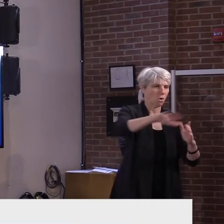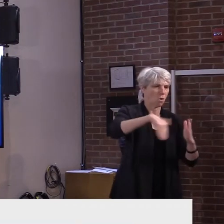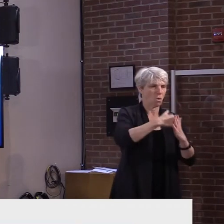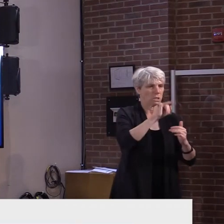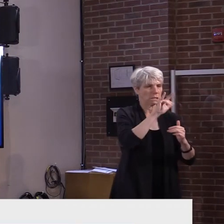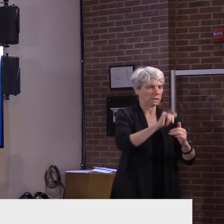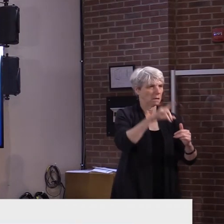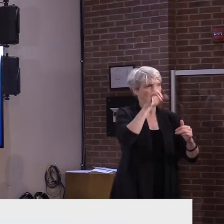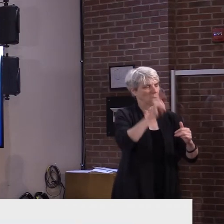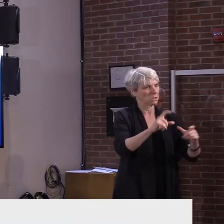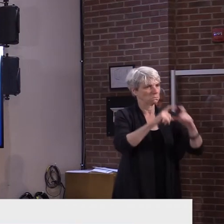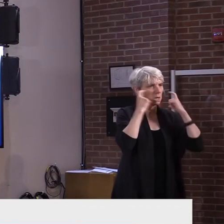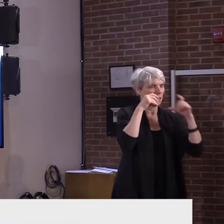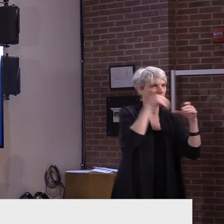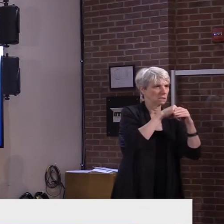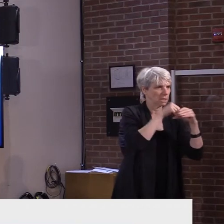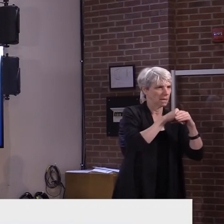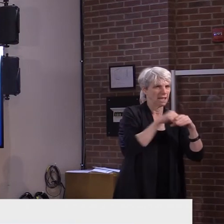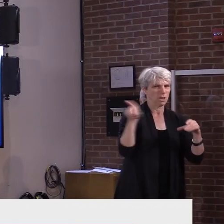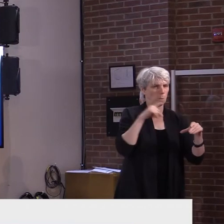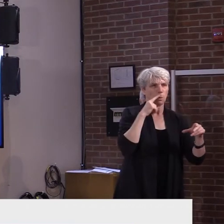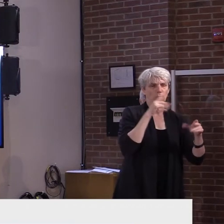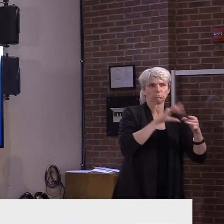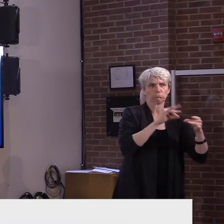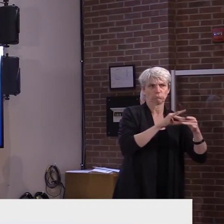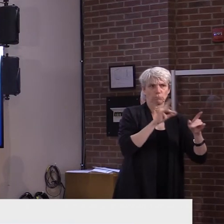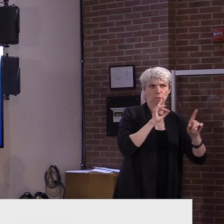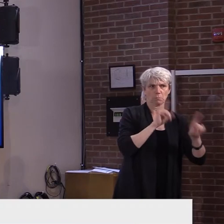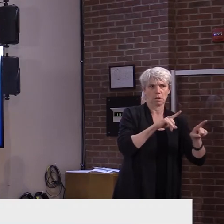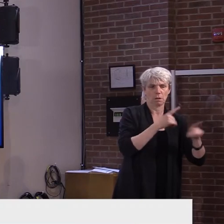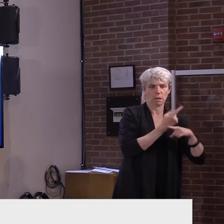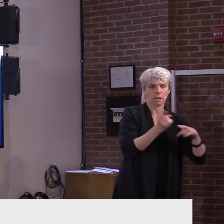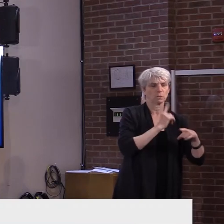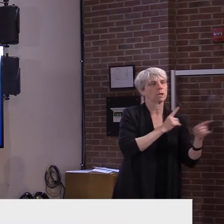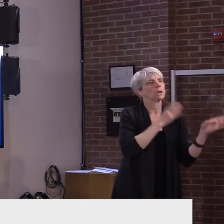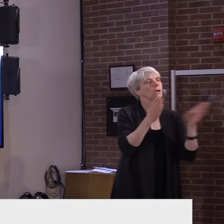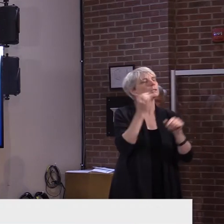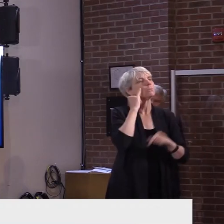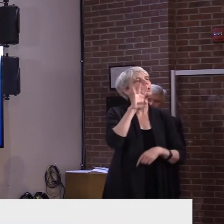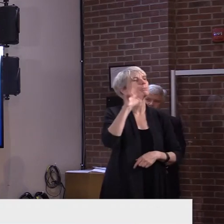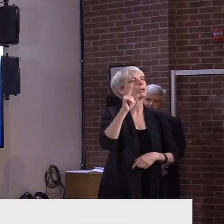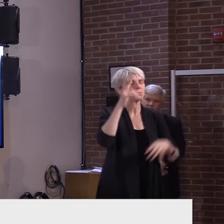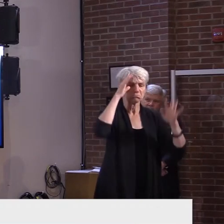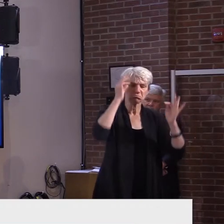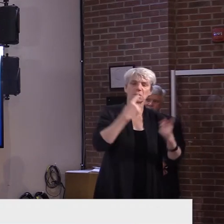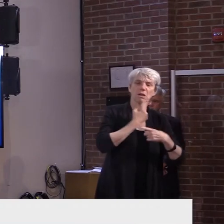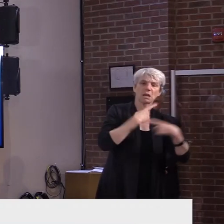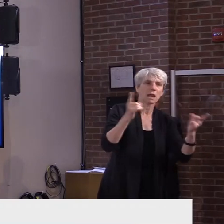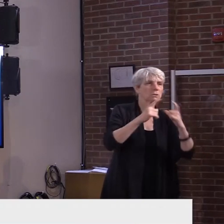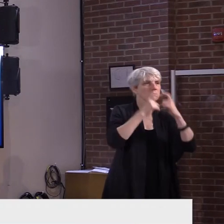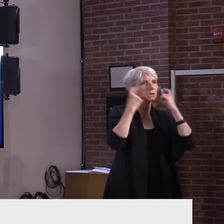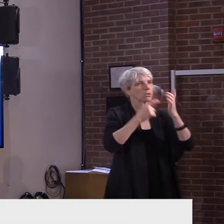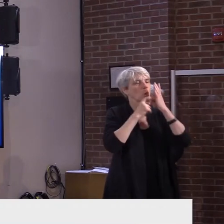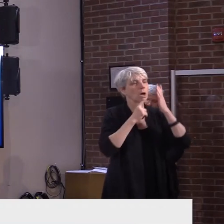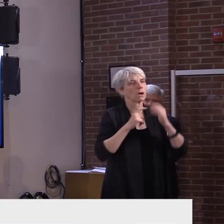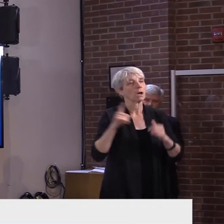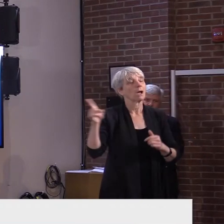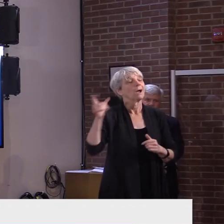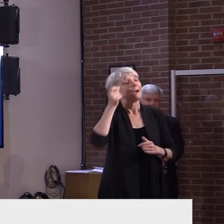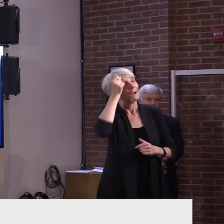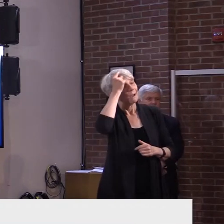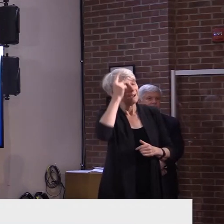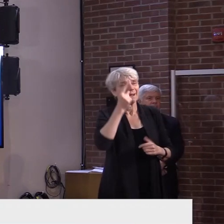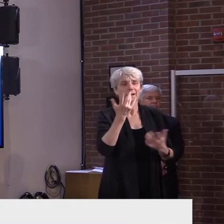press conference. Where would you stand if the city of Burlington wanted to do something? Well, it depends whether they're providing guidance or